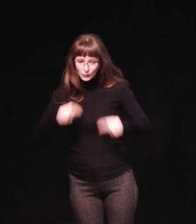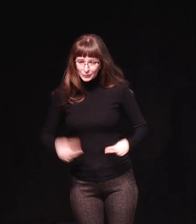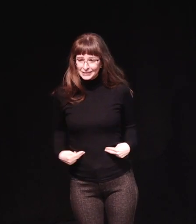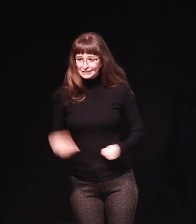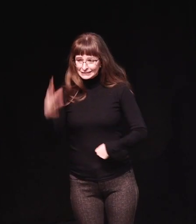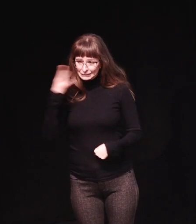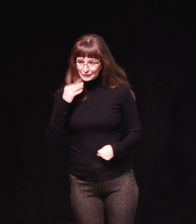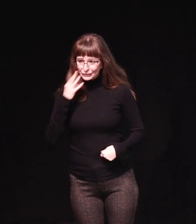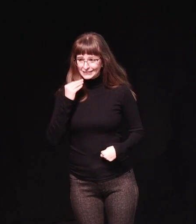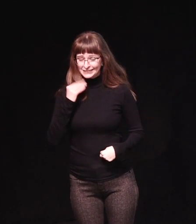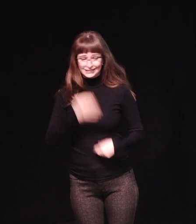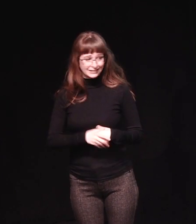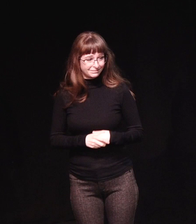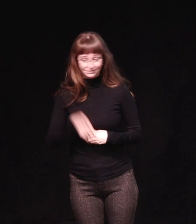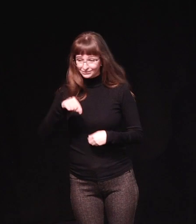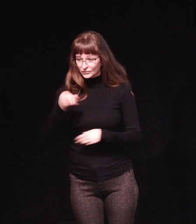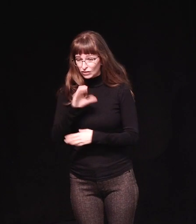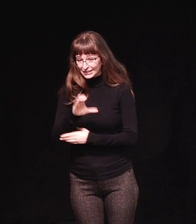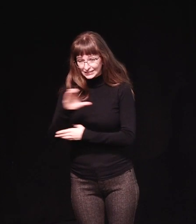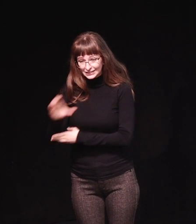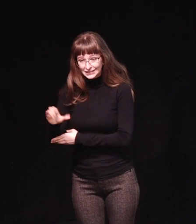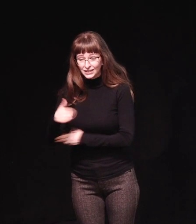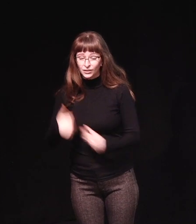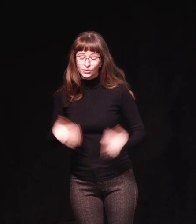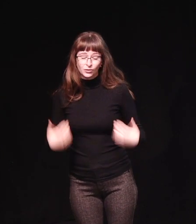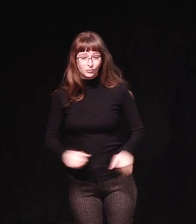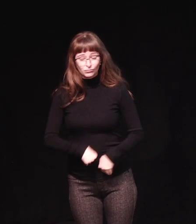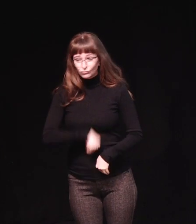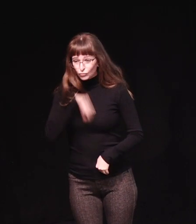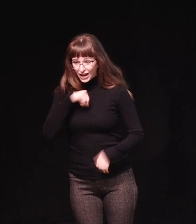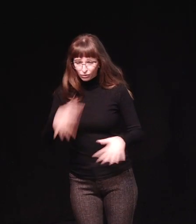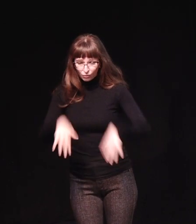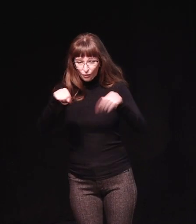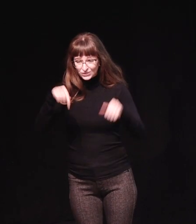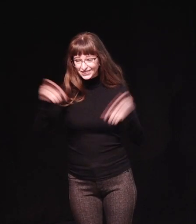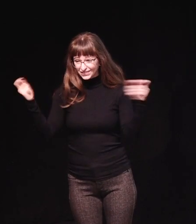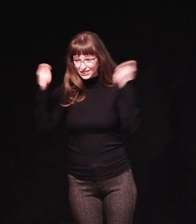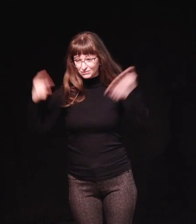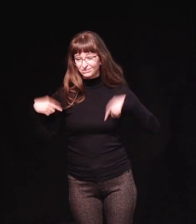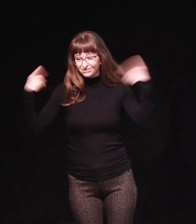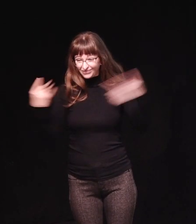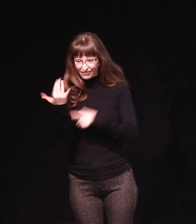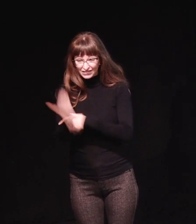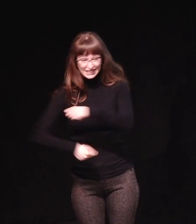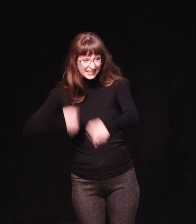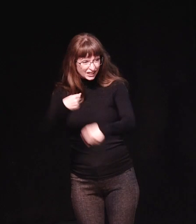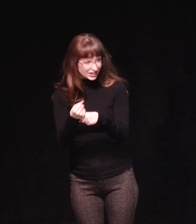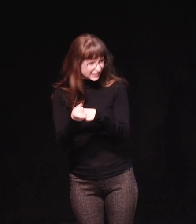experience. The JCC could not be more proud to have been the home to this festival for the last 15